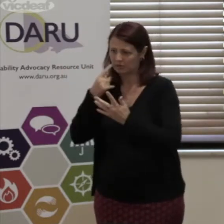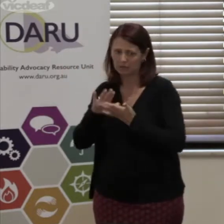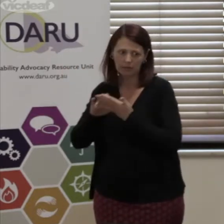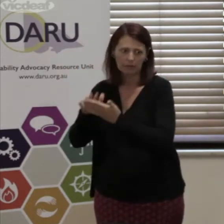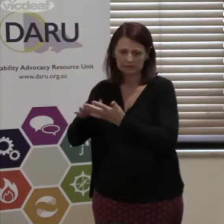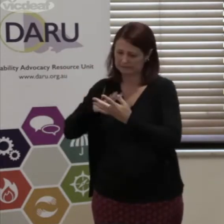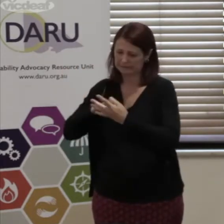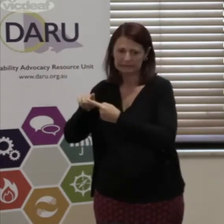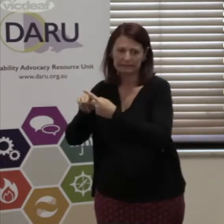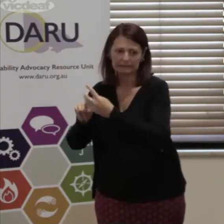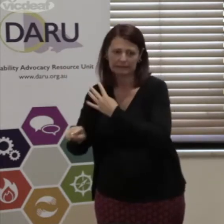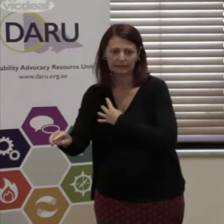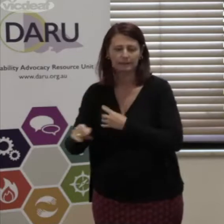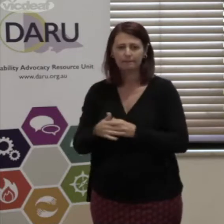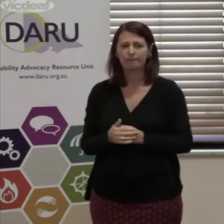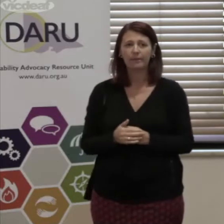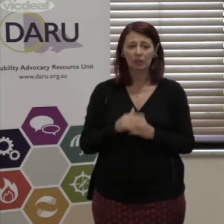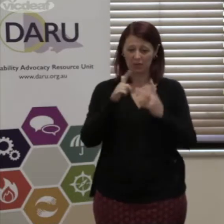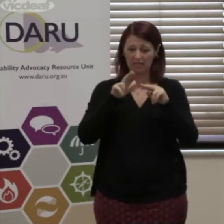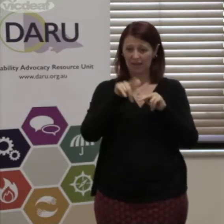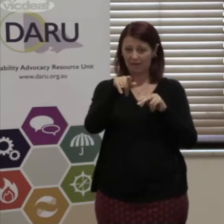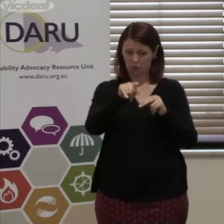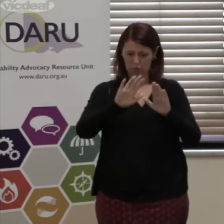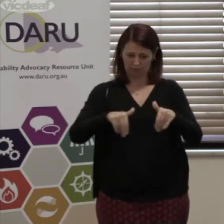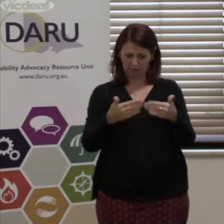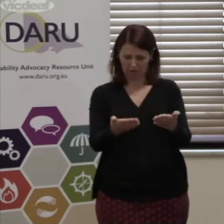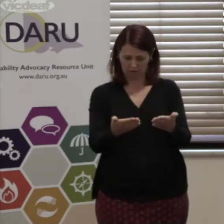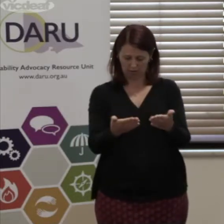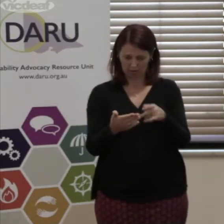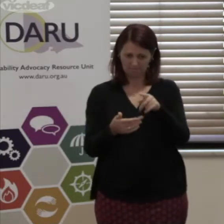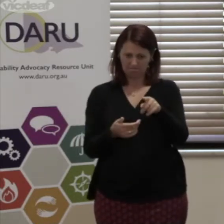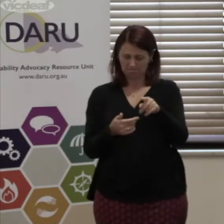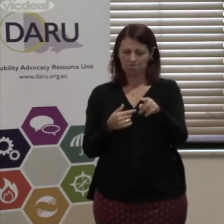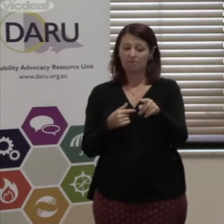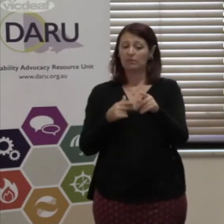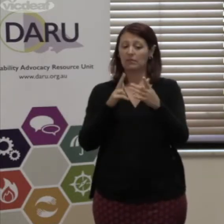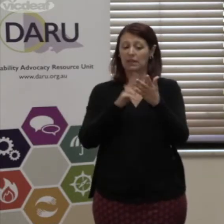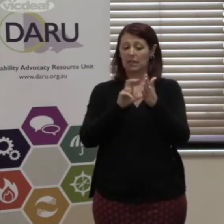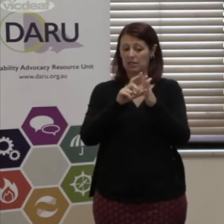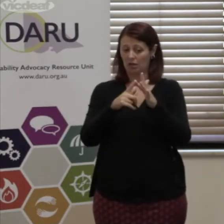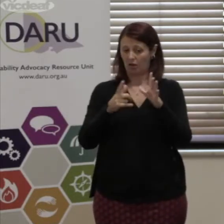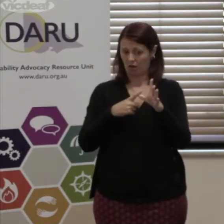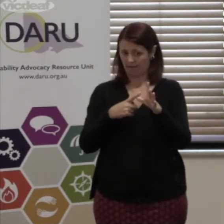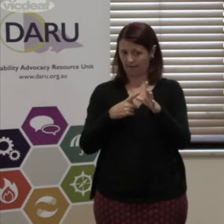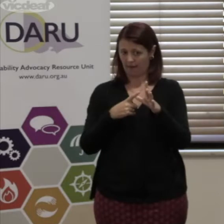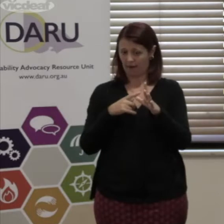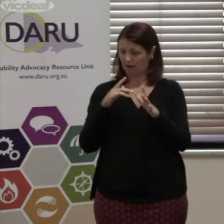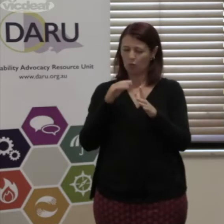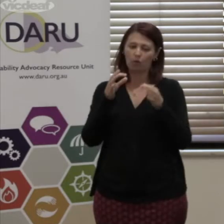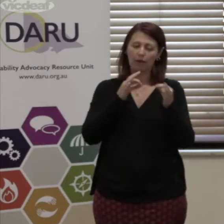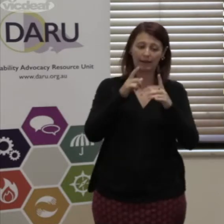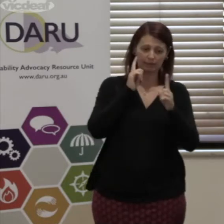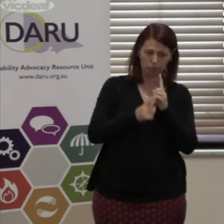So the way that support coordination is allocated, if you're a provider, the NDIA, once the plan's approved, the